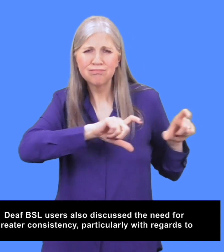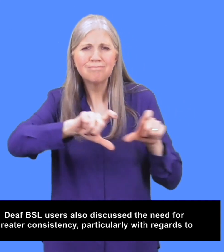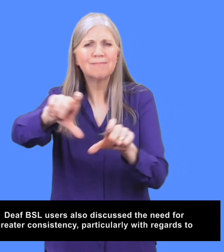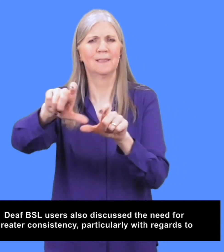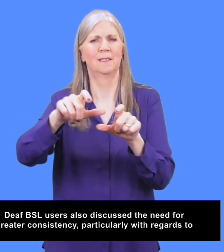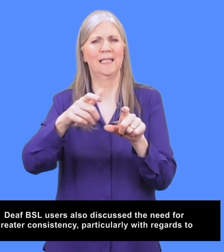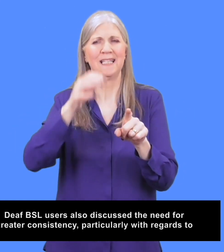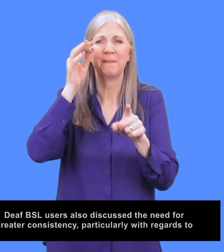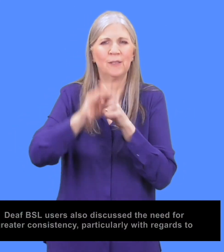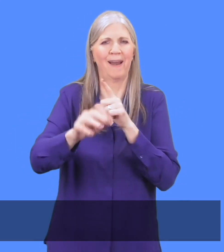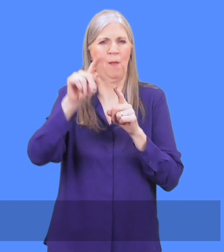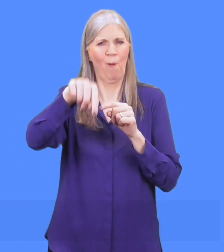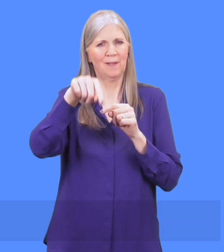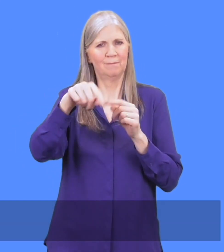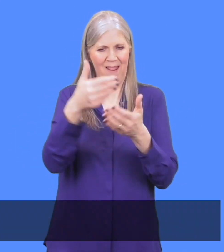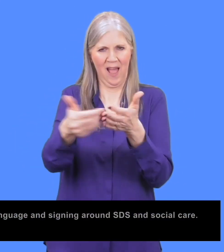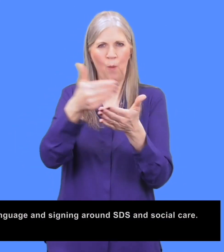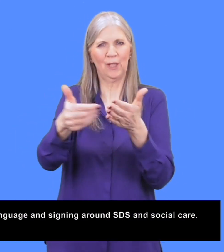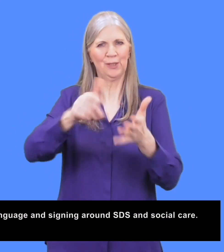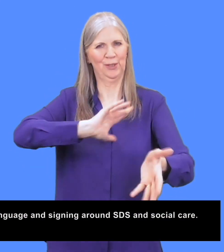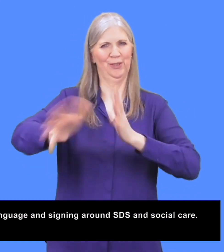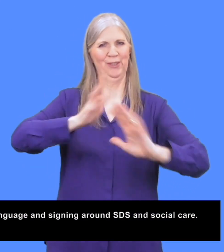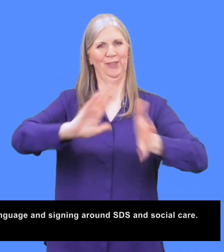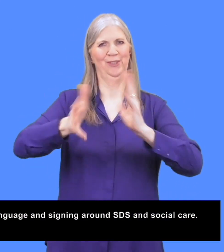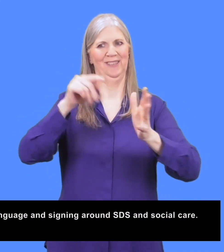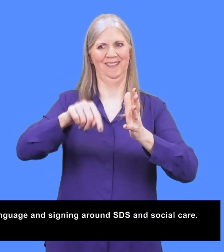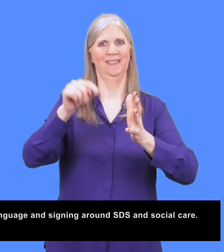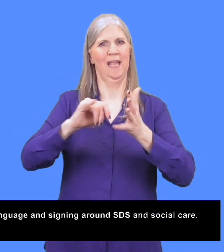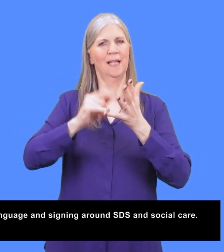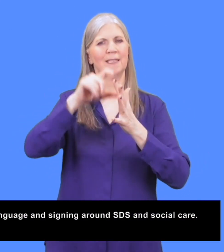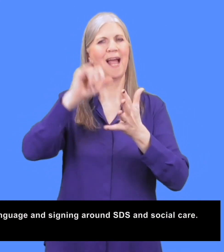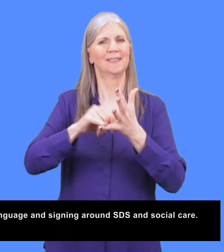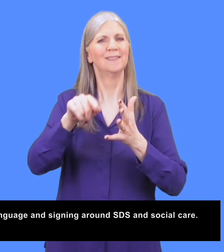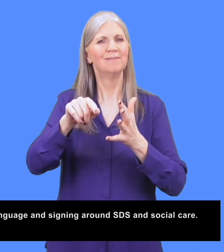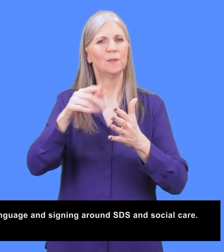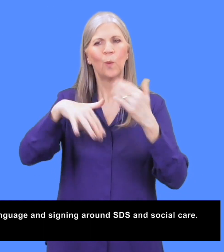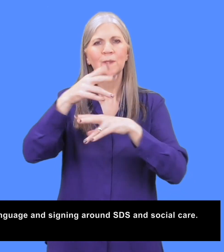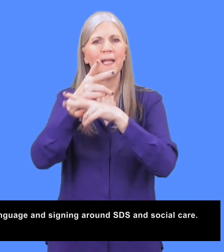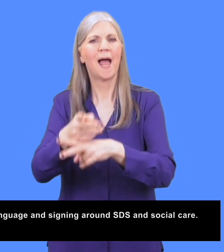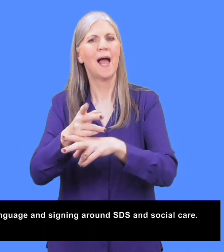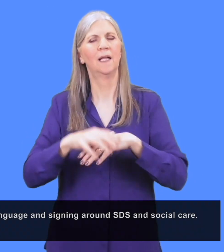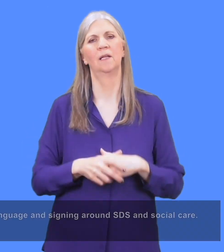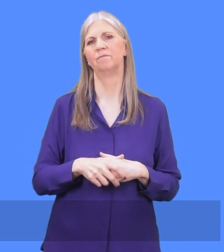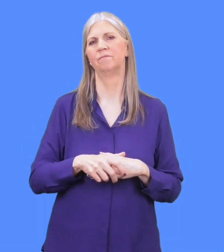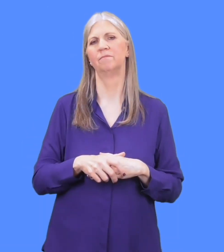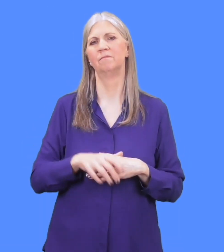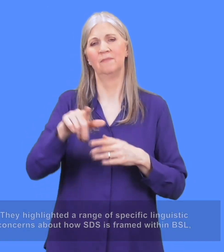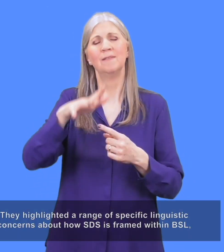particularly with regards to language and signing around SDS and social care. They highlighted a